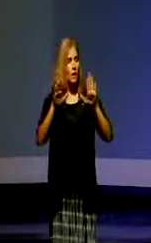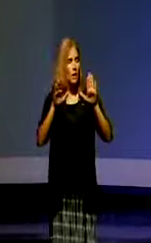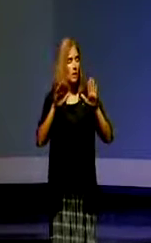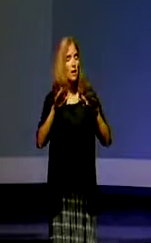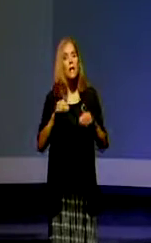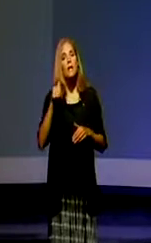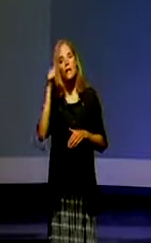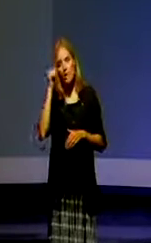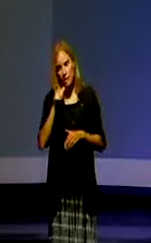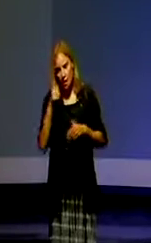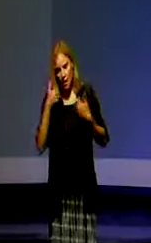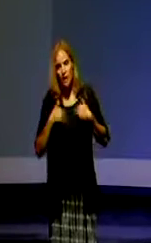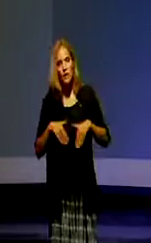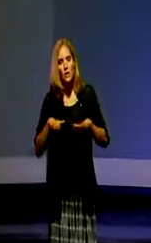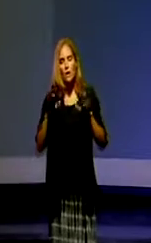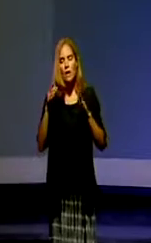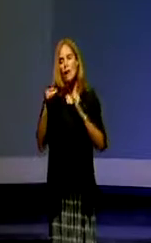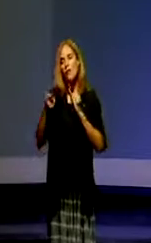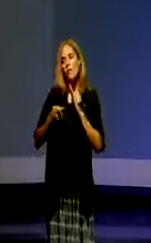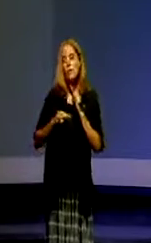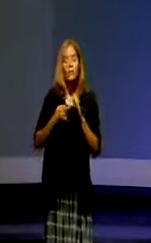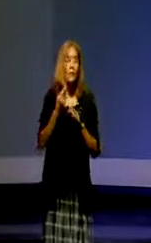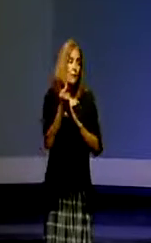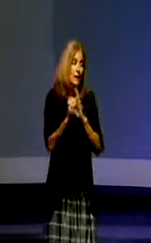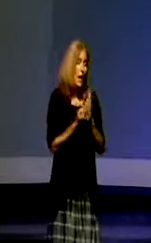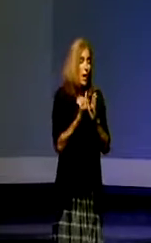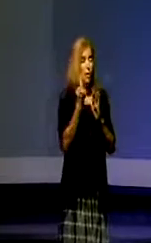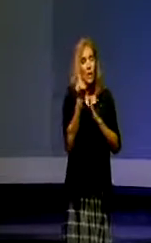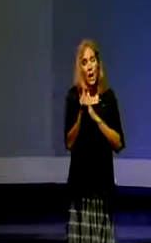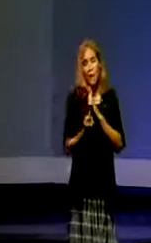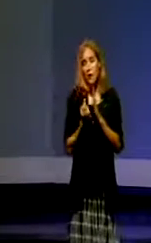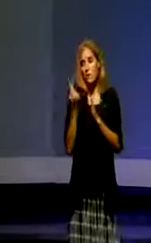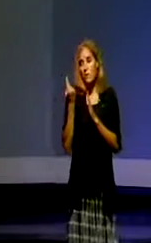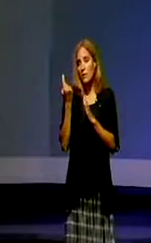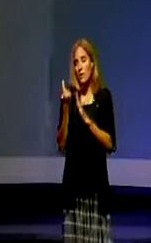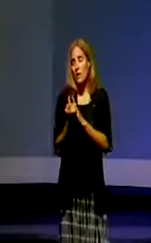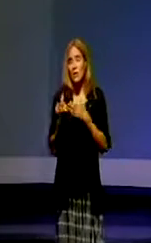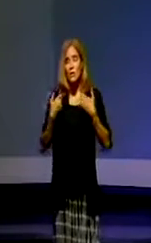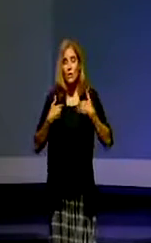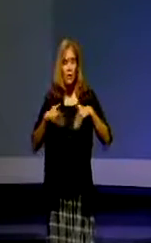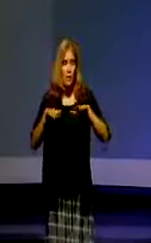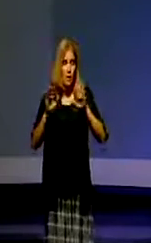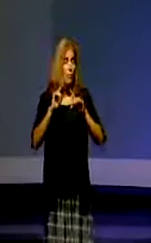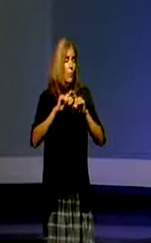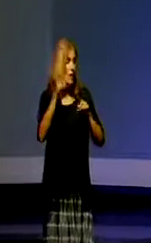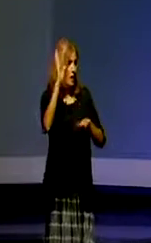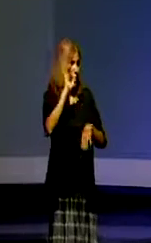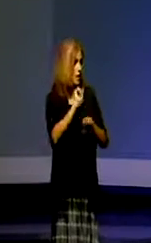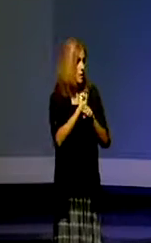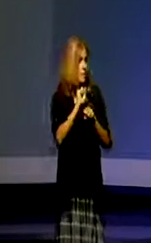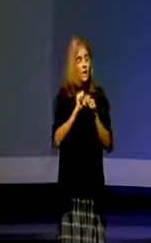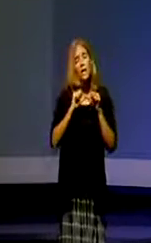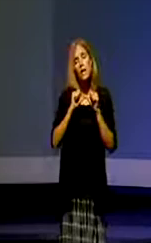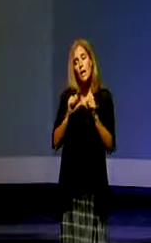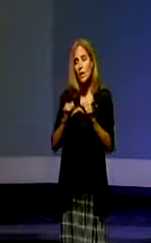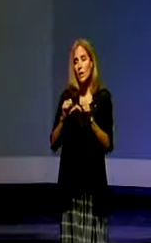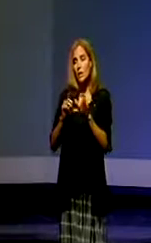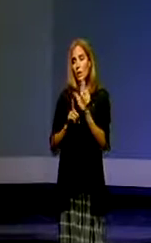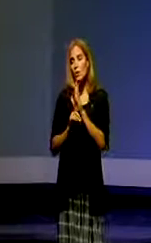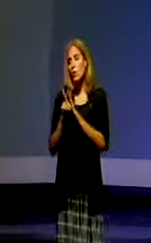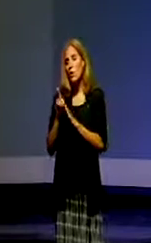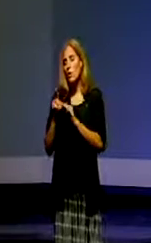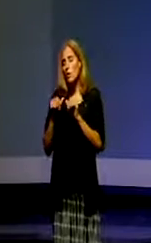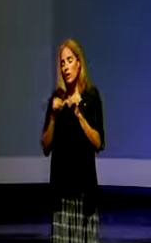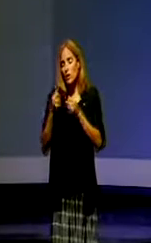daily surrender. For some of you, it may be an hour by hour surrender, but God is at work. Continue to grow, continue